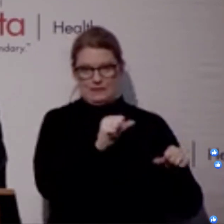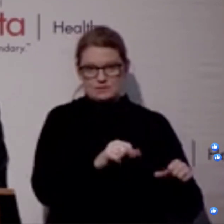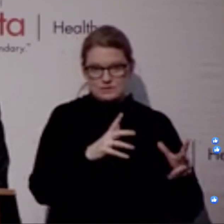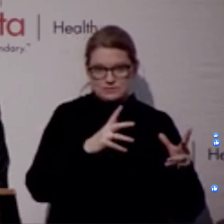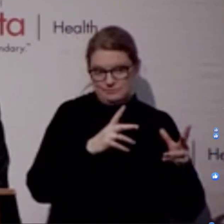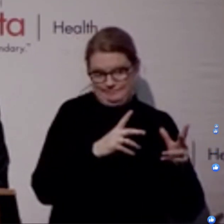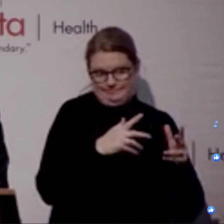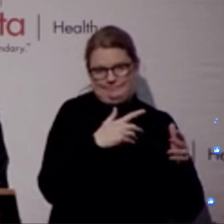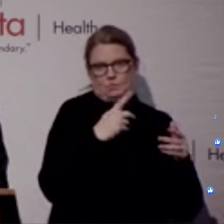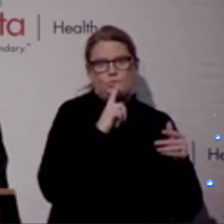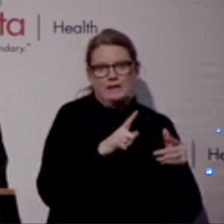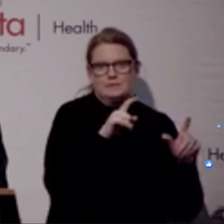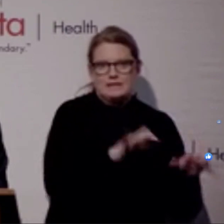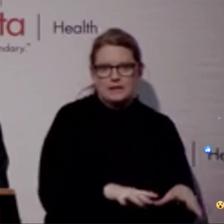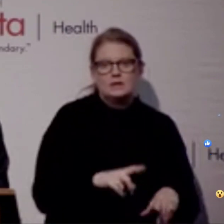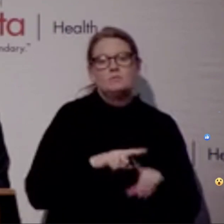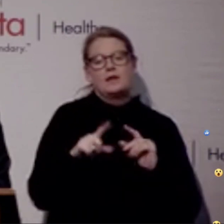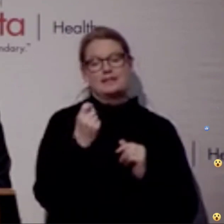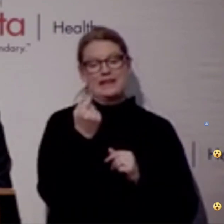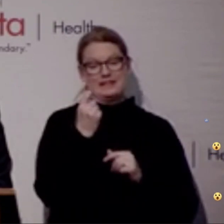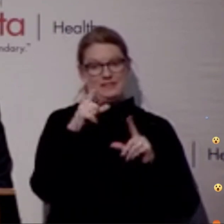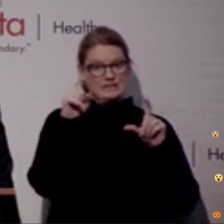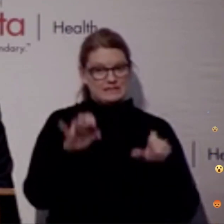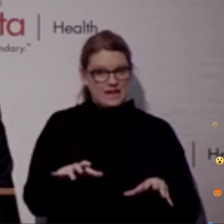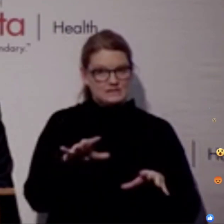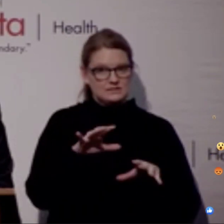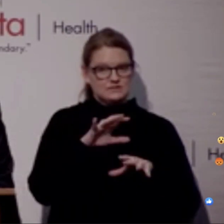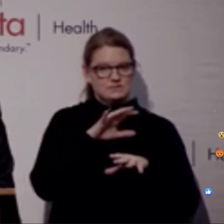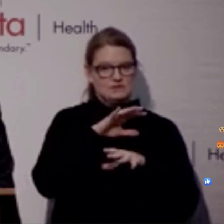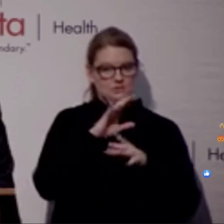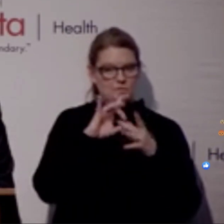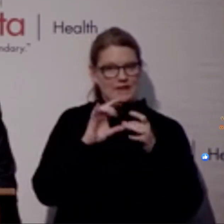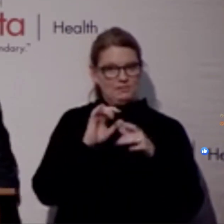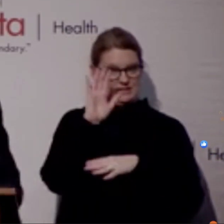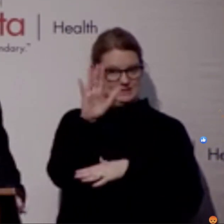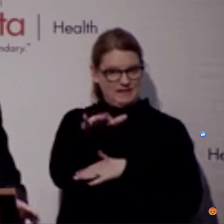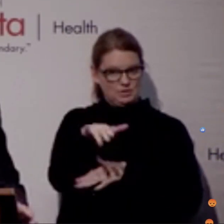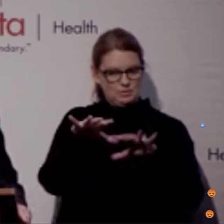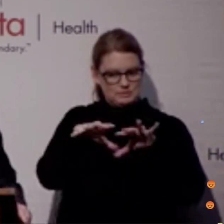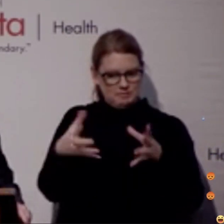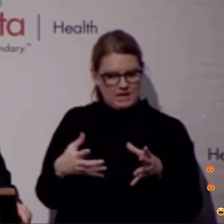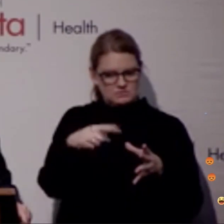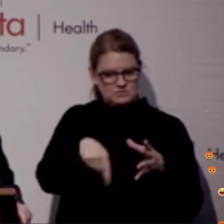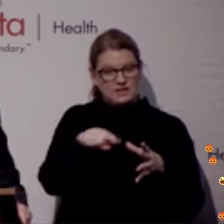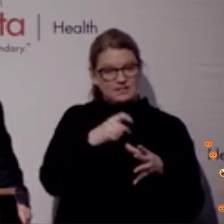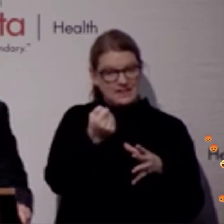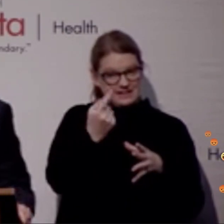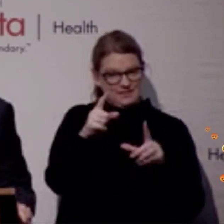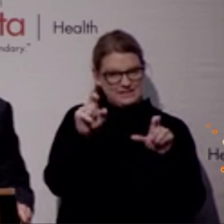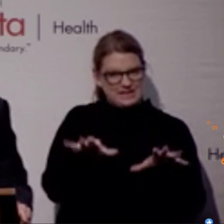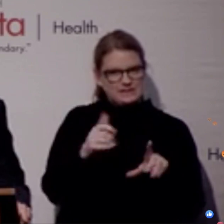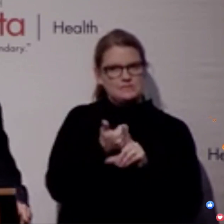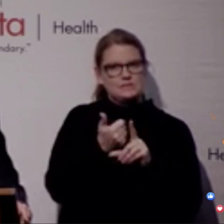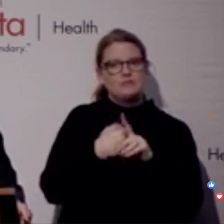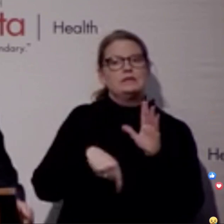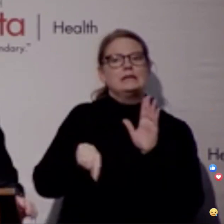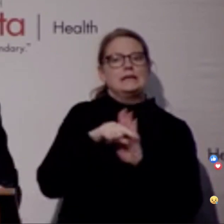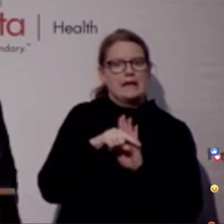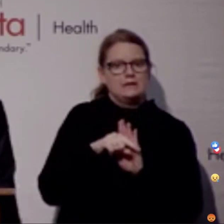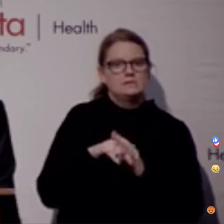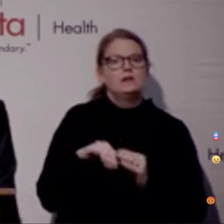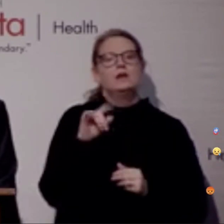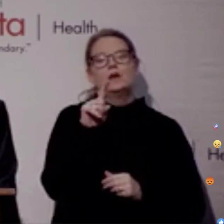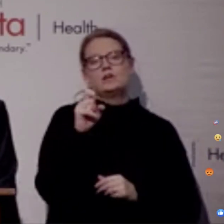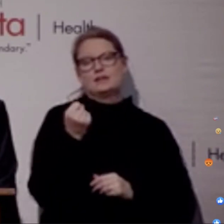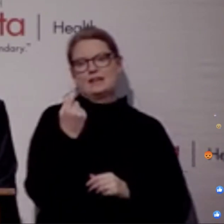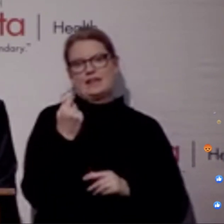is the 11 tests that came back as part of this afternoon's batch all were negative, so we're up to 111 tests,